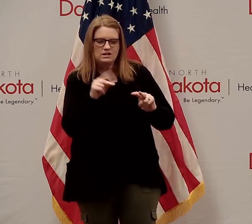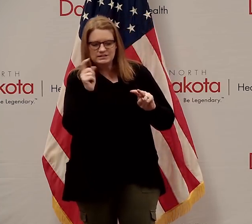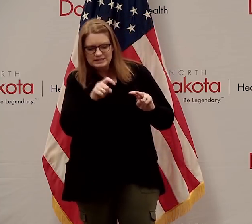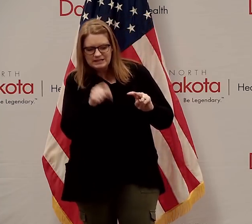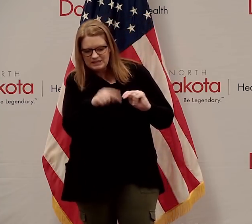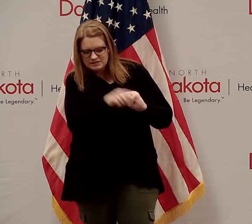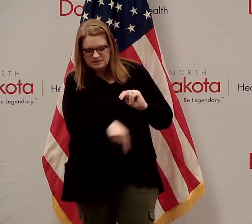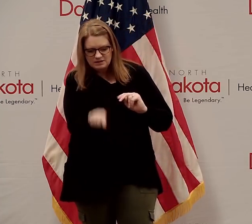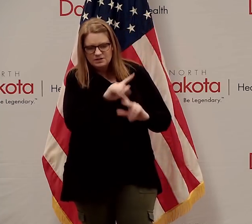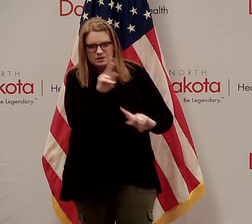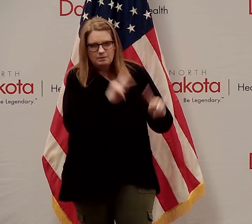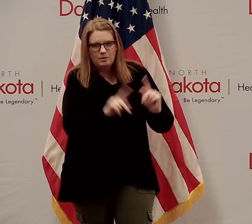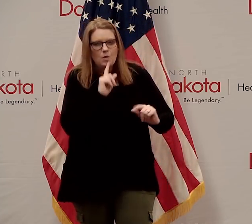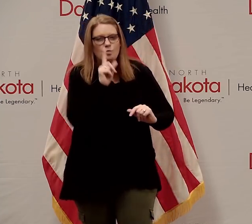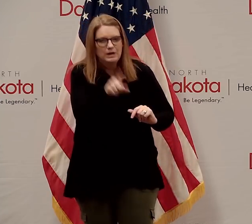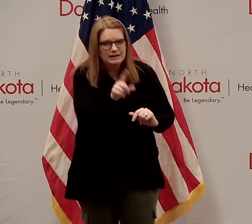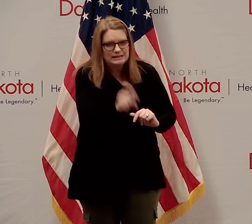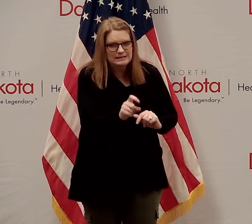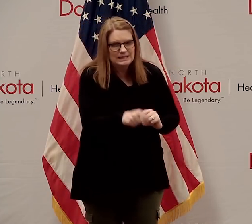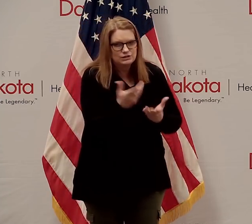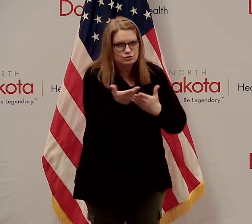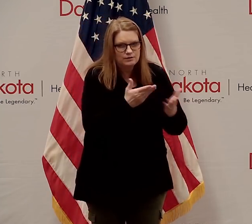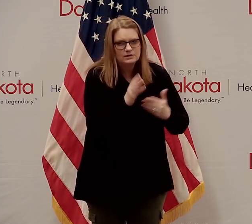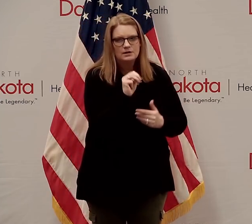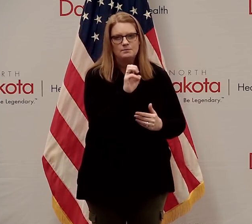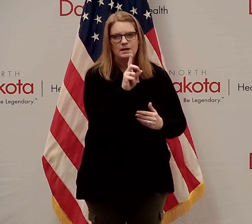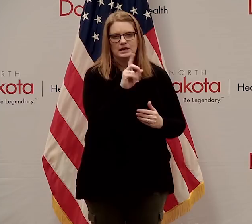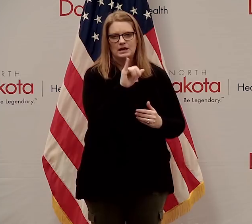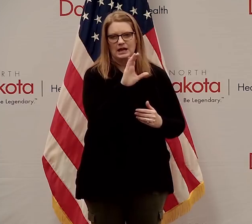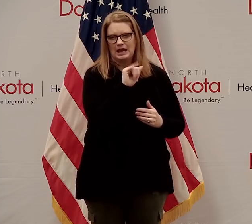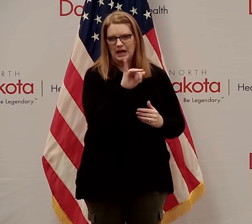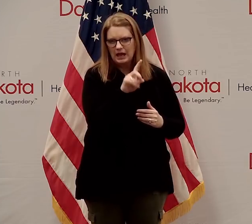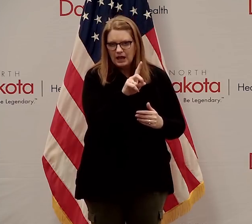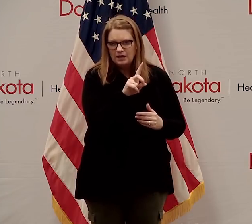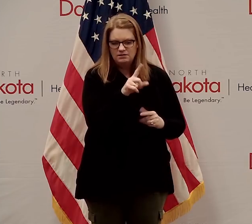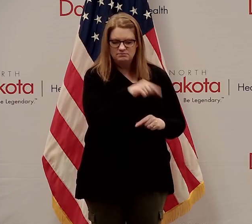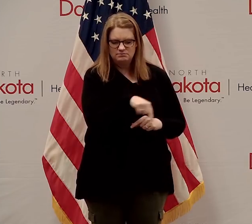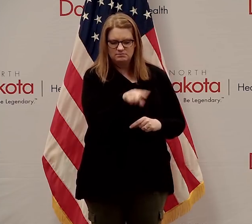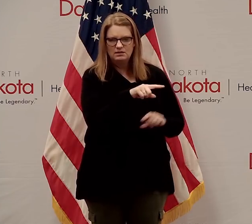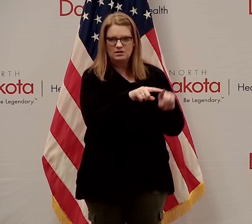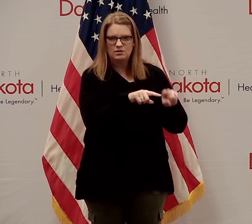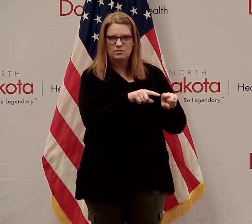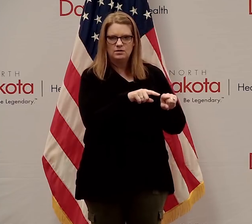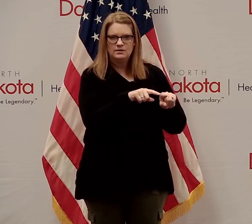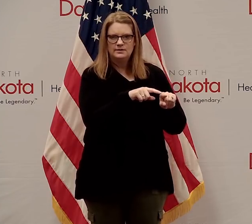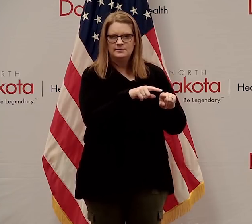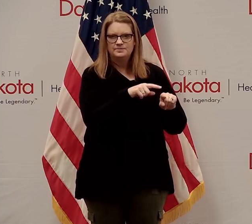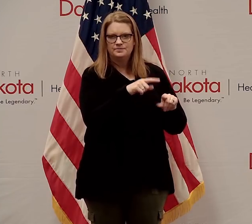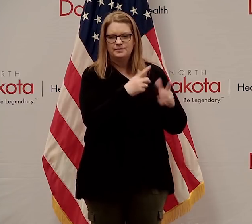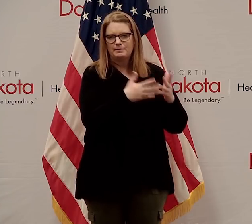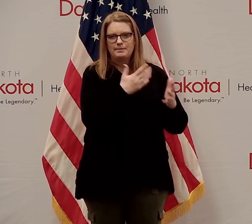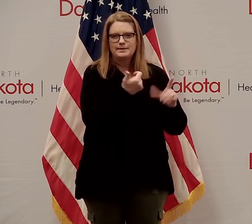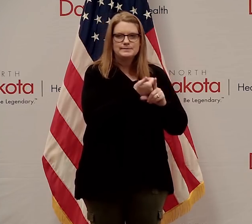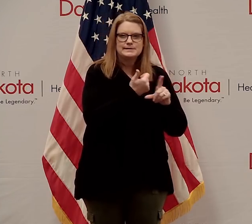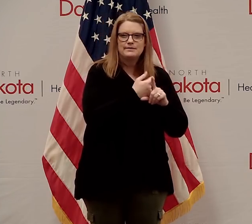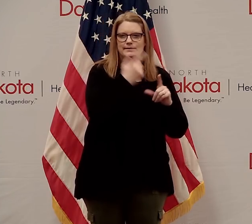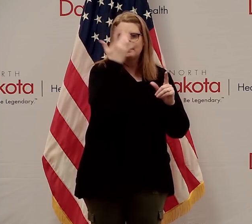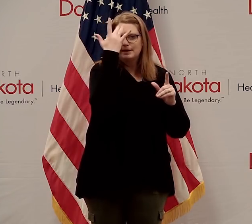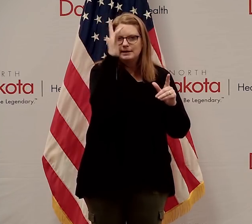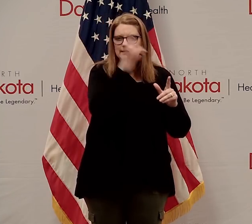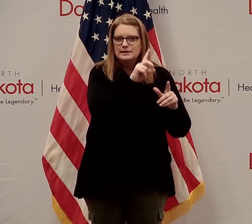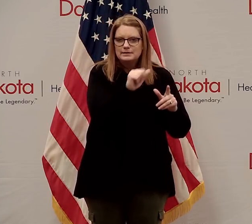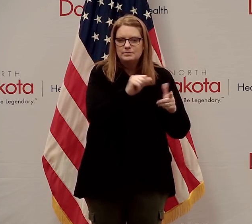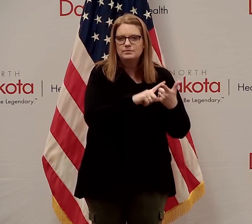vulnerable populations, such as Medicaid members that may have been dealing with intellectual disabilities, the elderly,